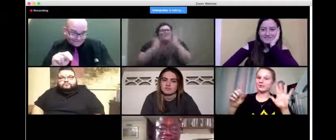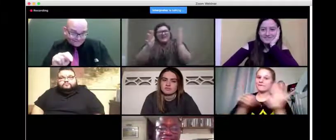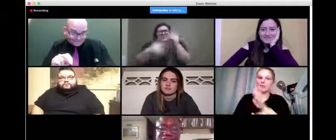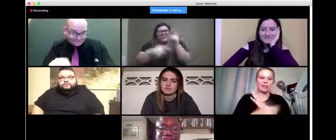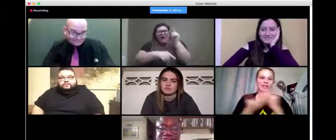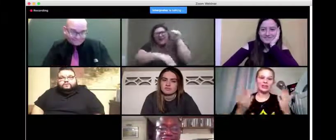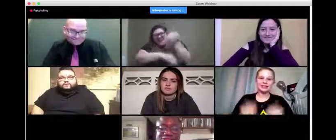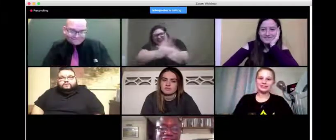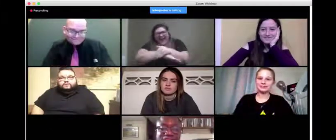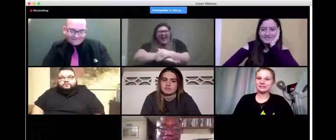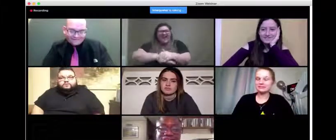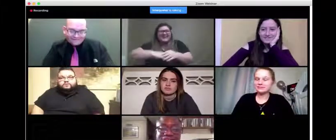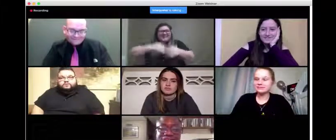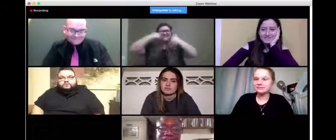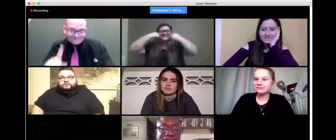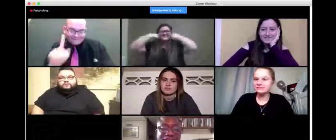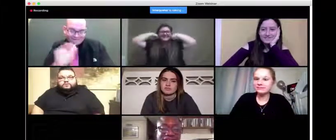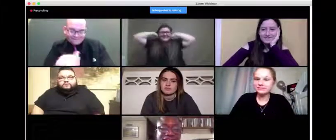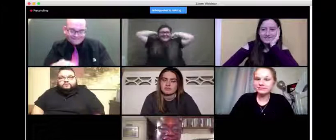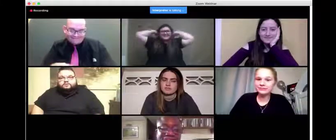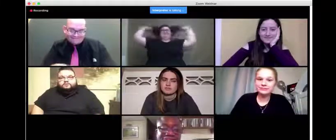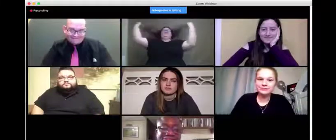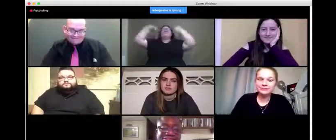What's your opinion? Justin, what's your comment?